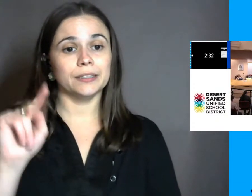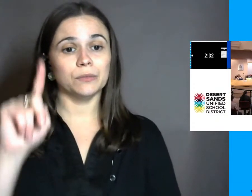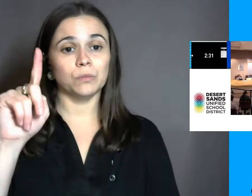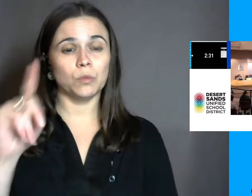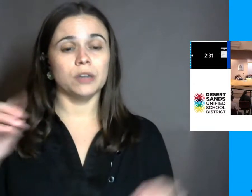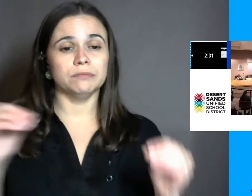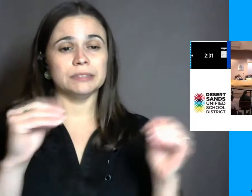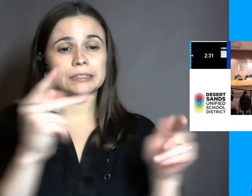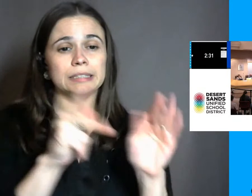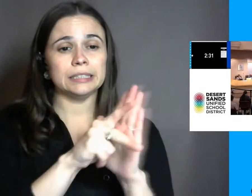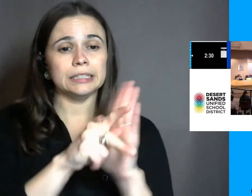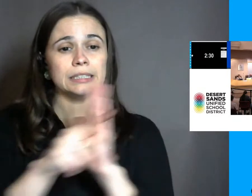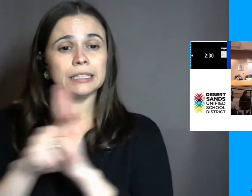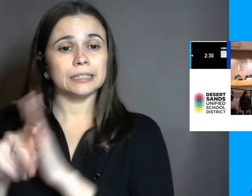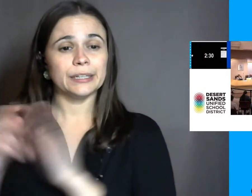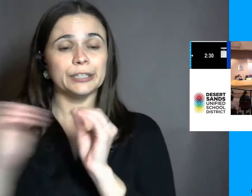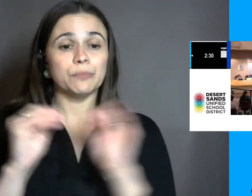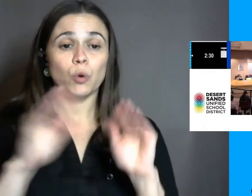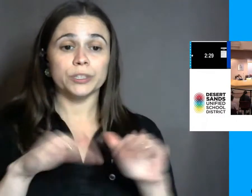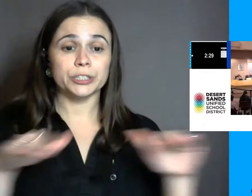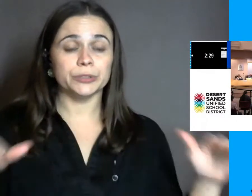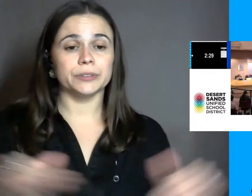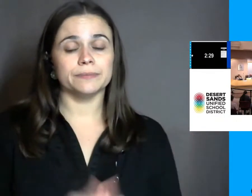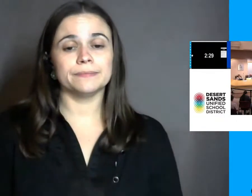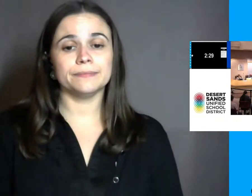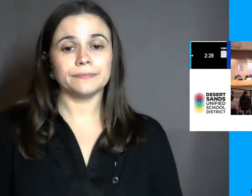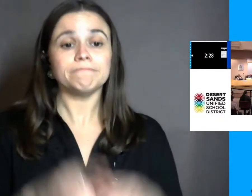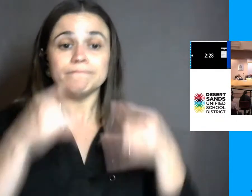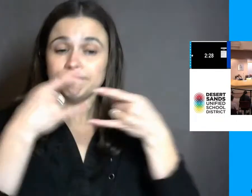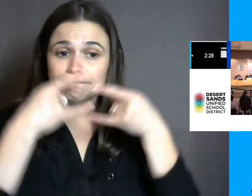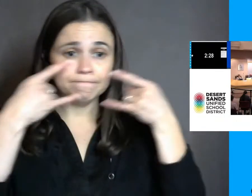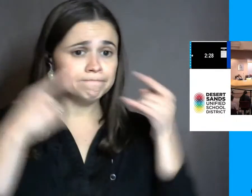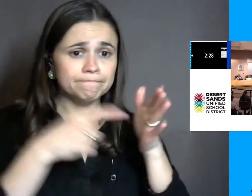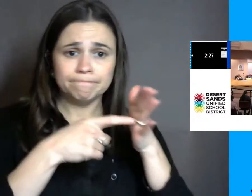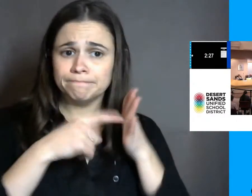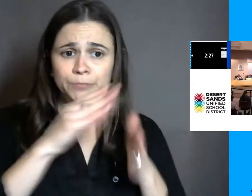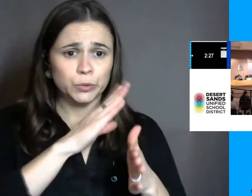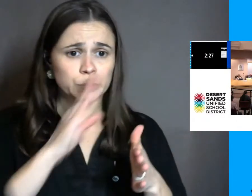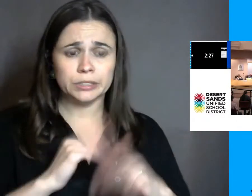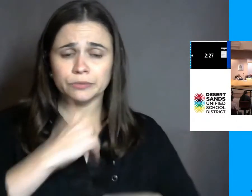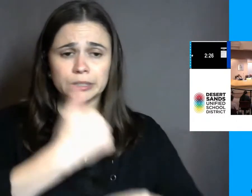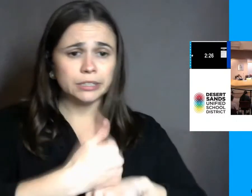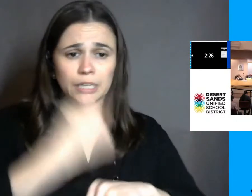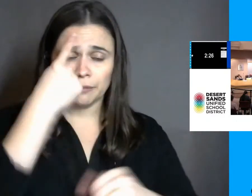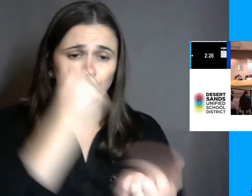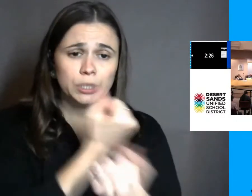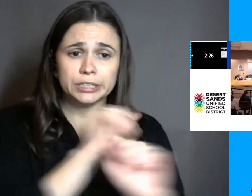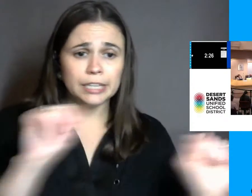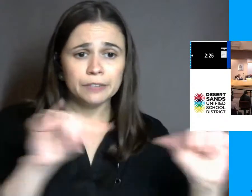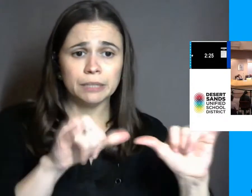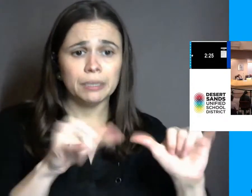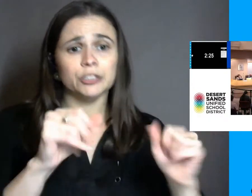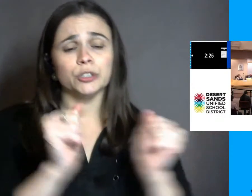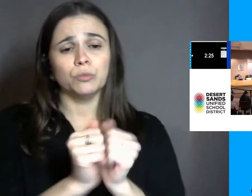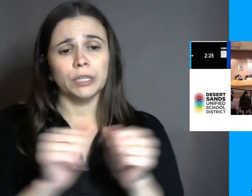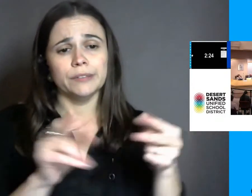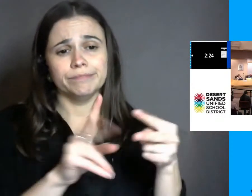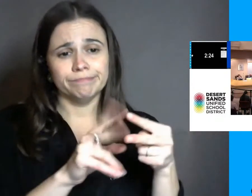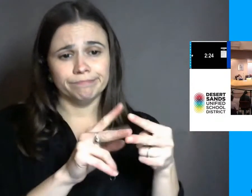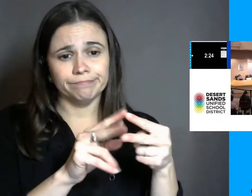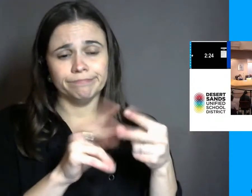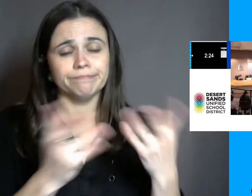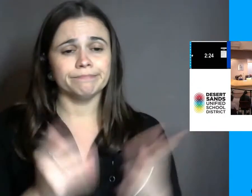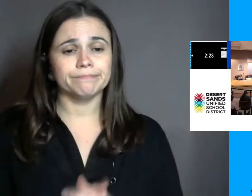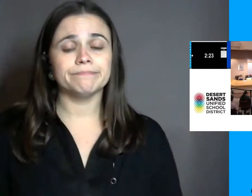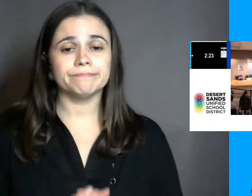children than COVID-19, and these mask mandates were never employed as a safety measure for either, so it is clearly